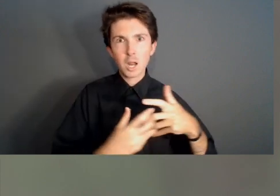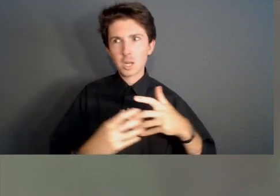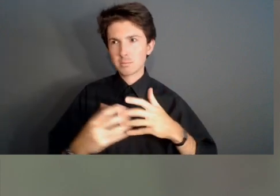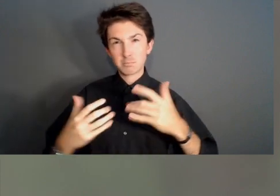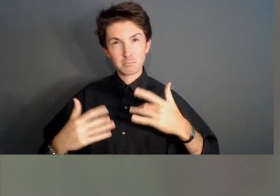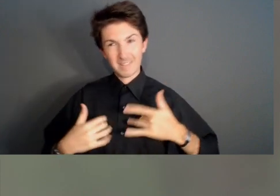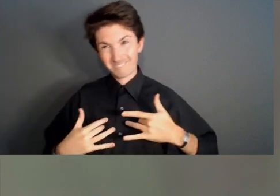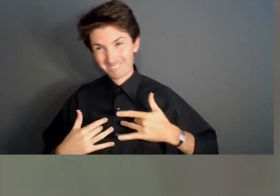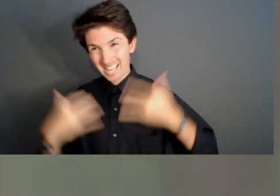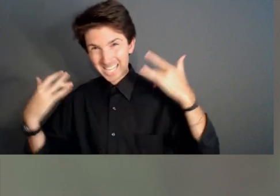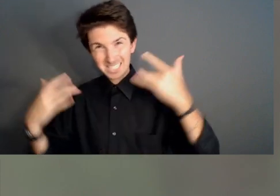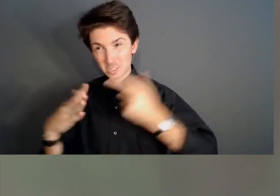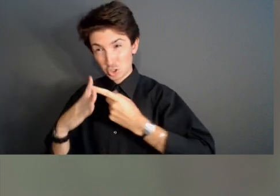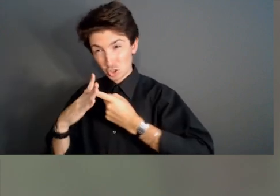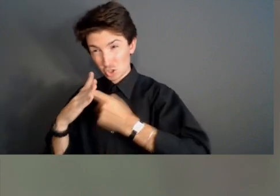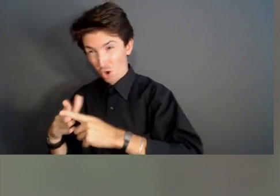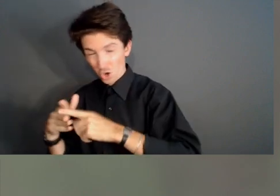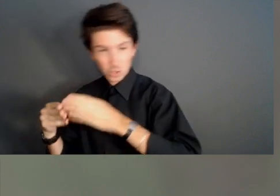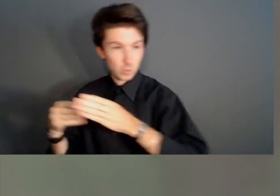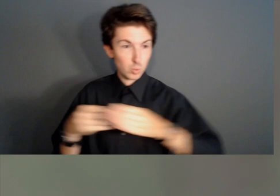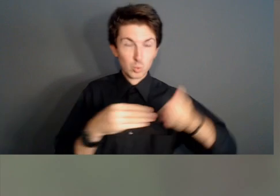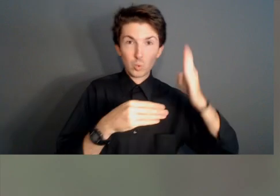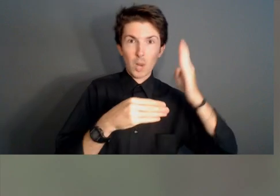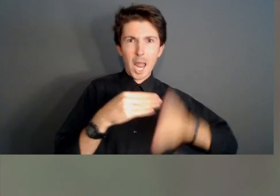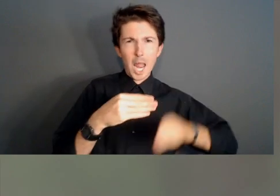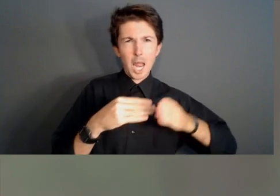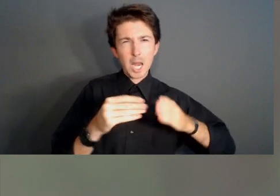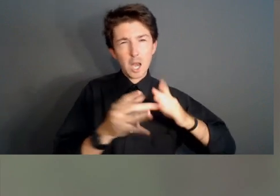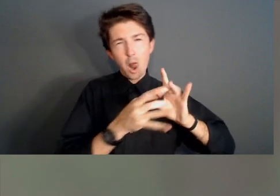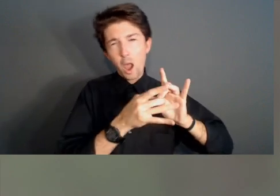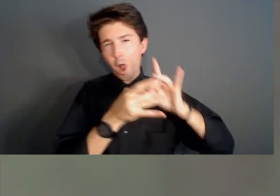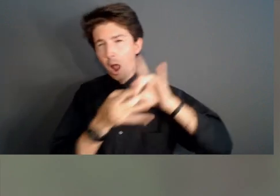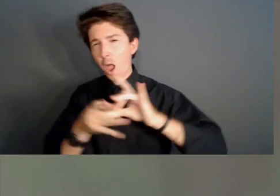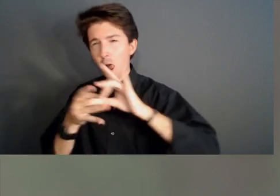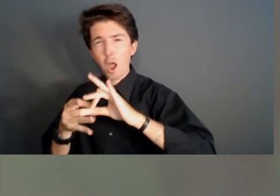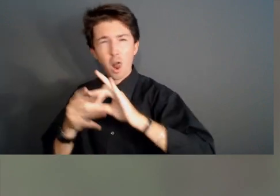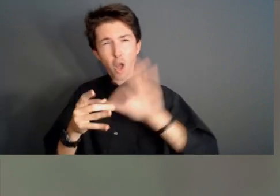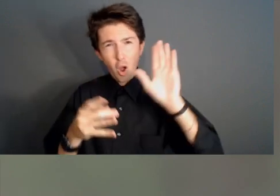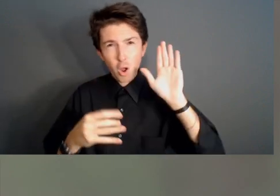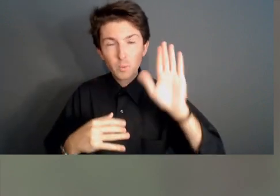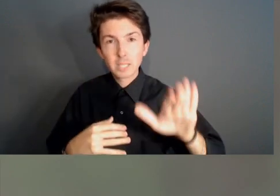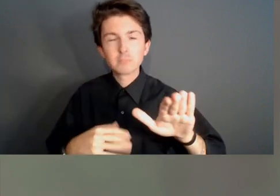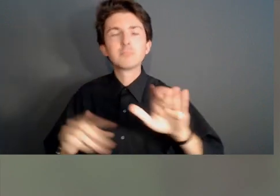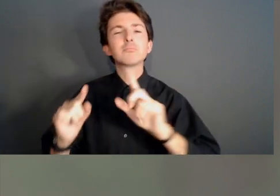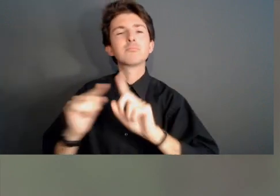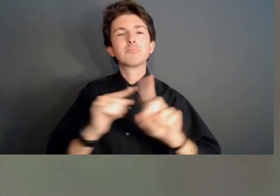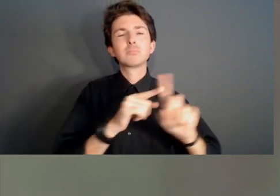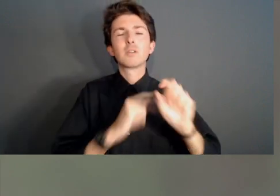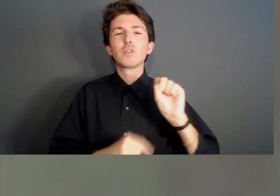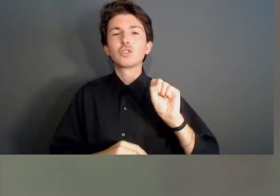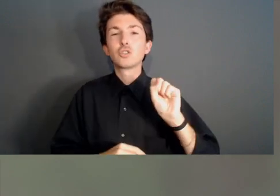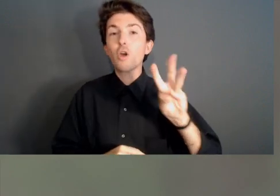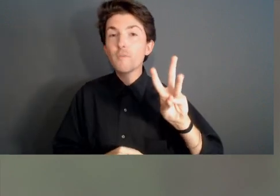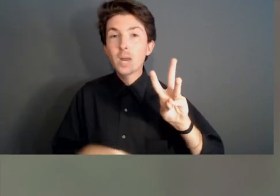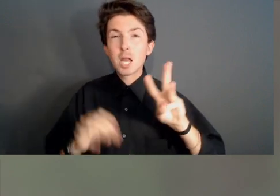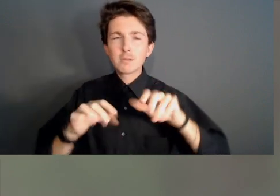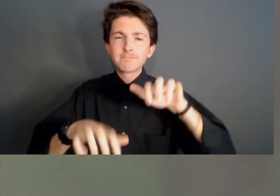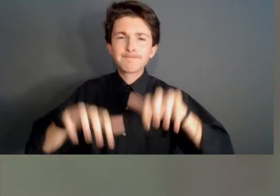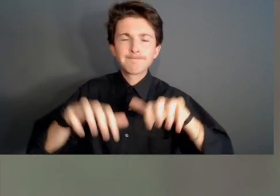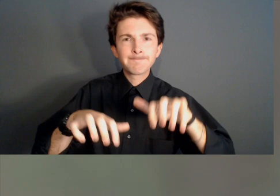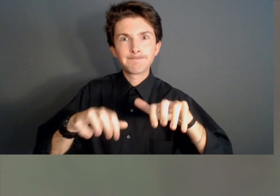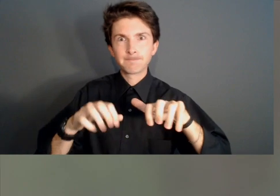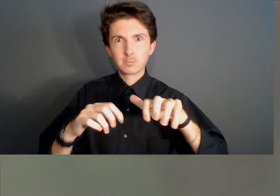from inception to completion. And we're learning to analyze different softwares that we'll implement within this event, as well as